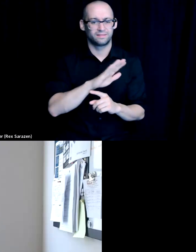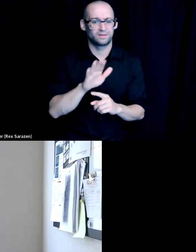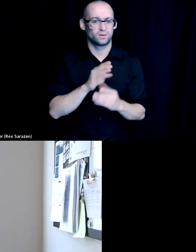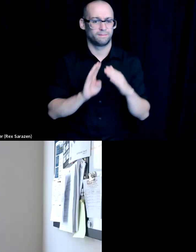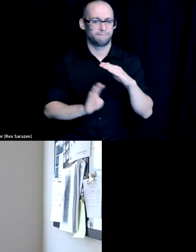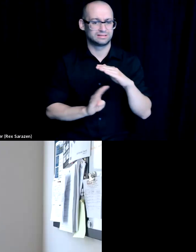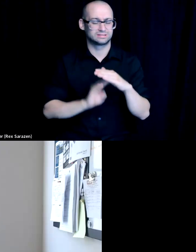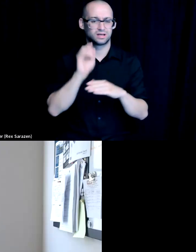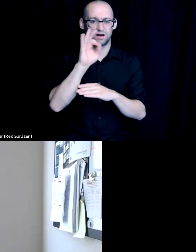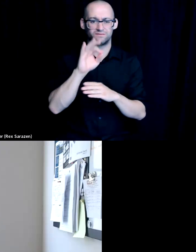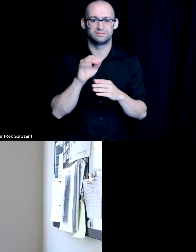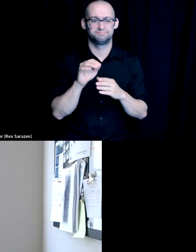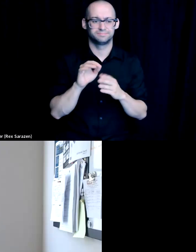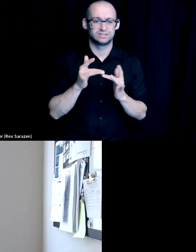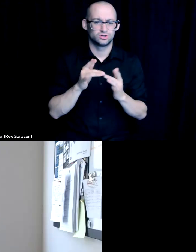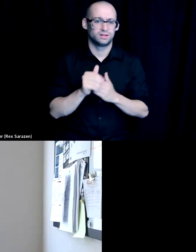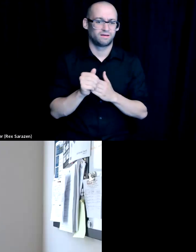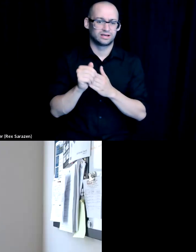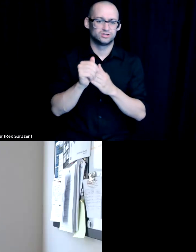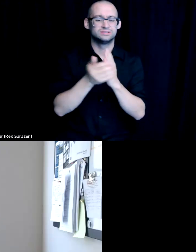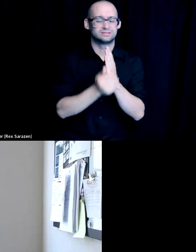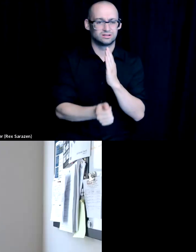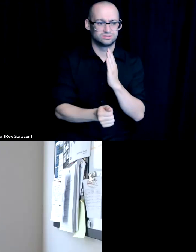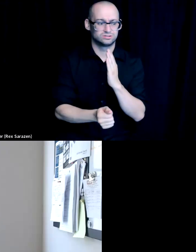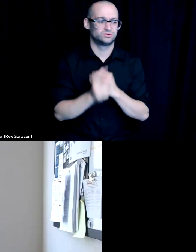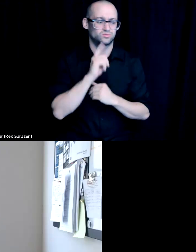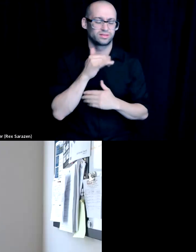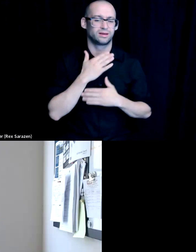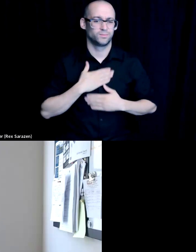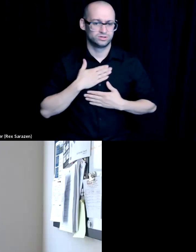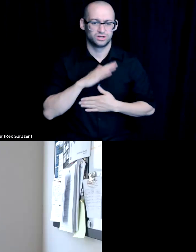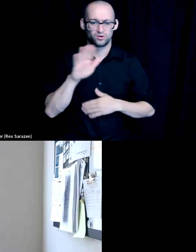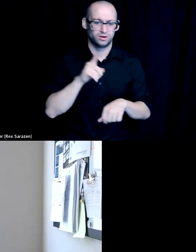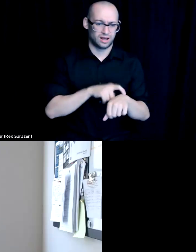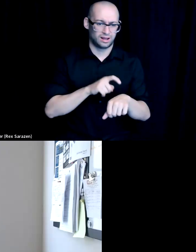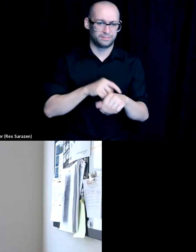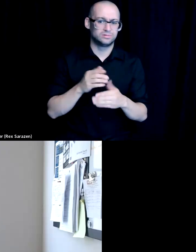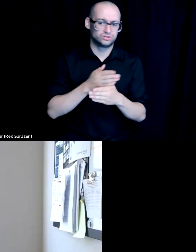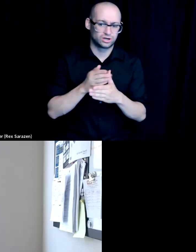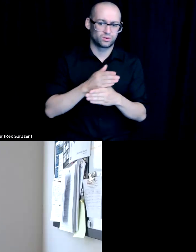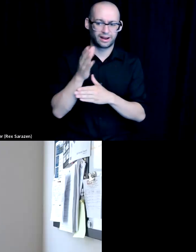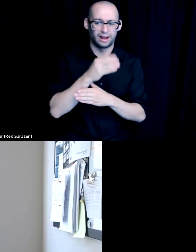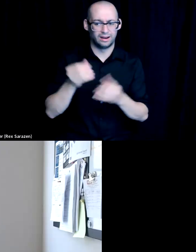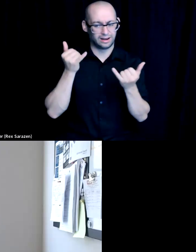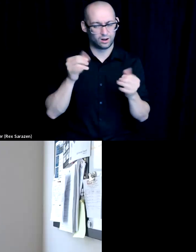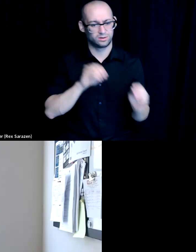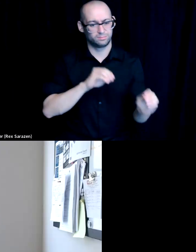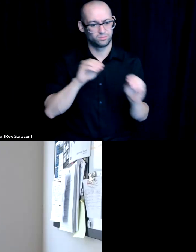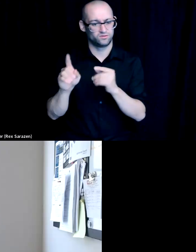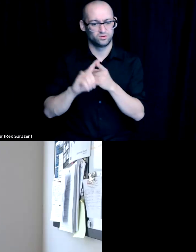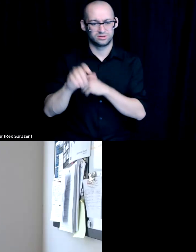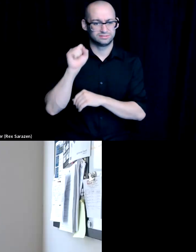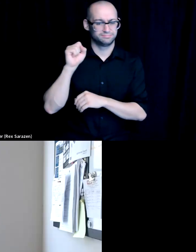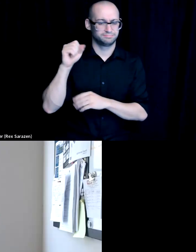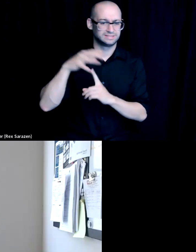of digital navigation skills. So Connor, super appreciate your time, your sharing. And now we're gonna move on to the Senior